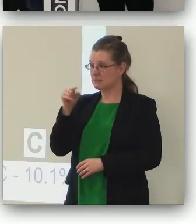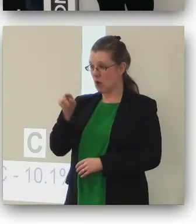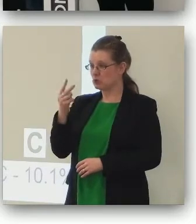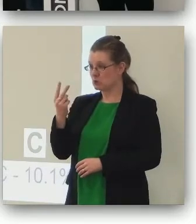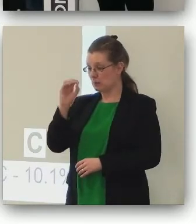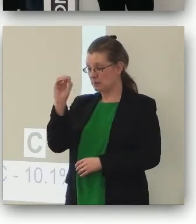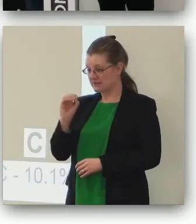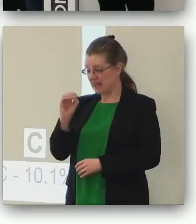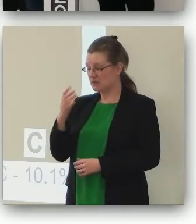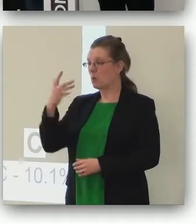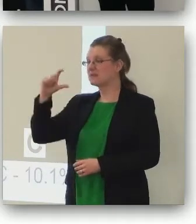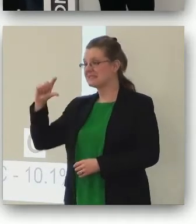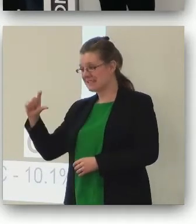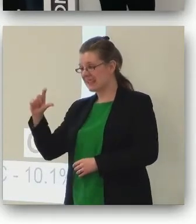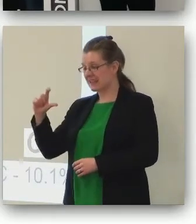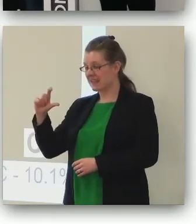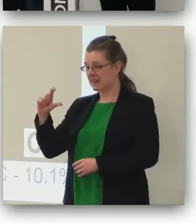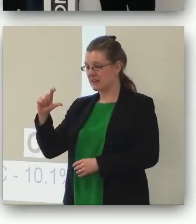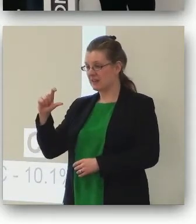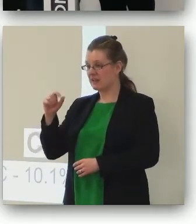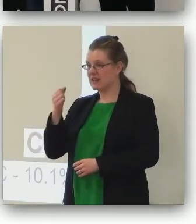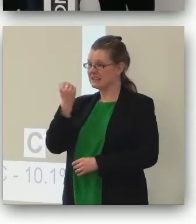6.2%, or C if you think it's